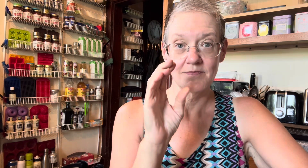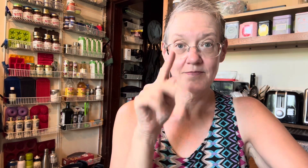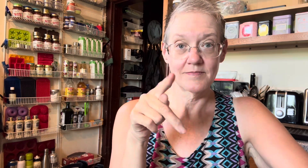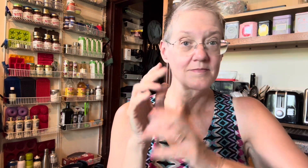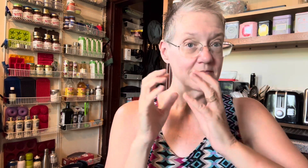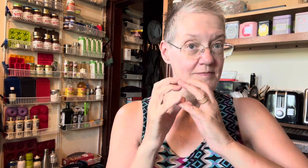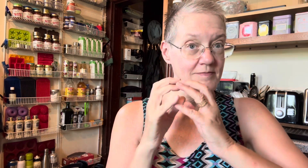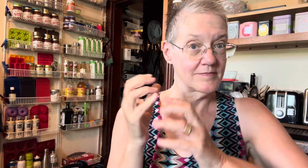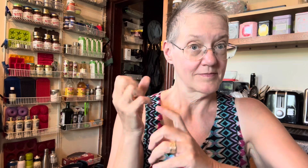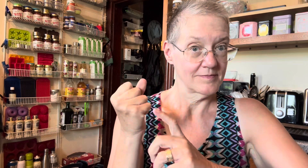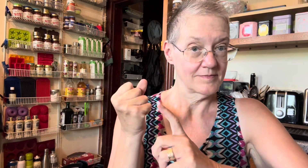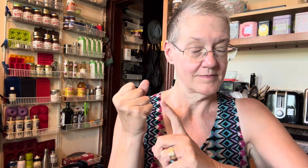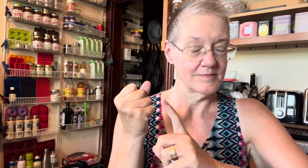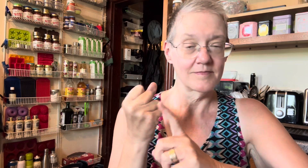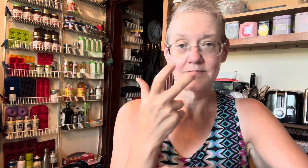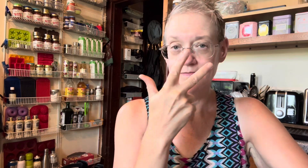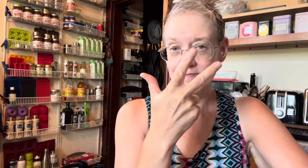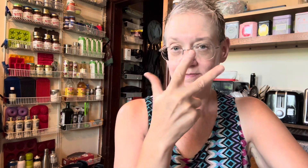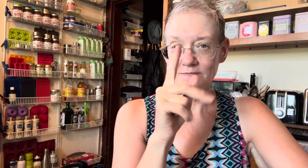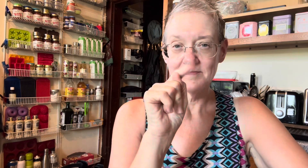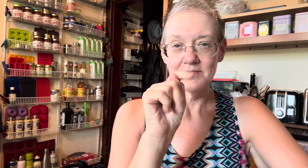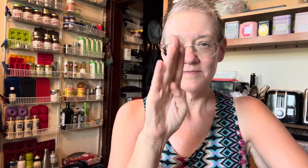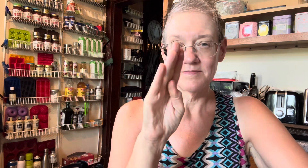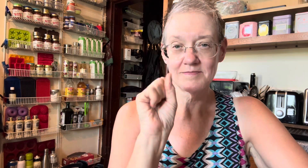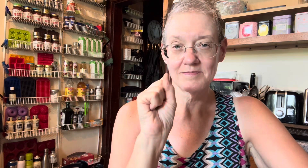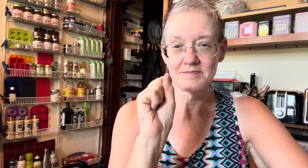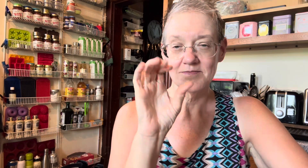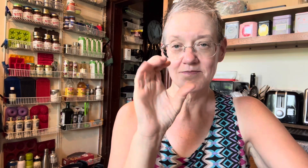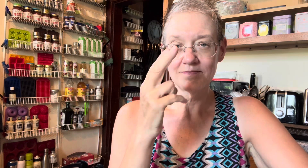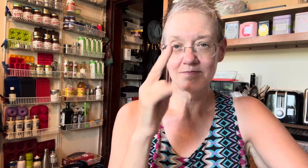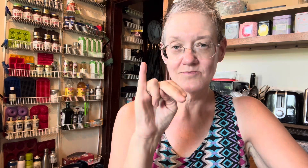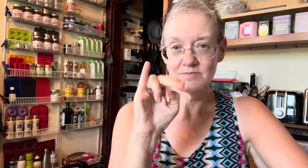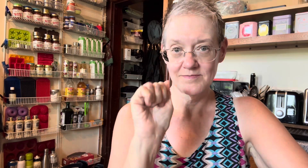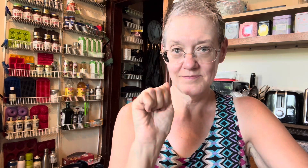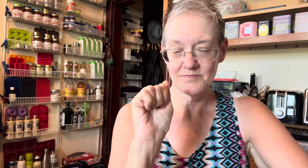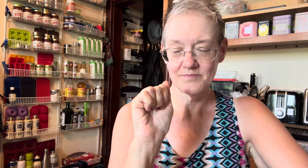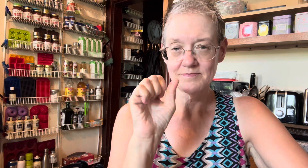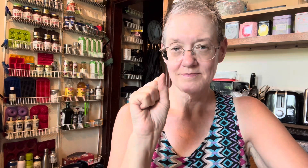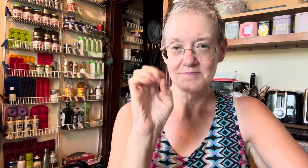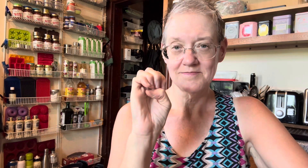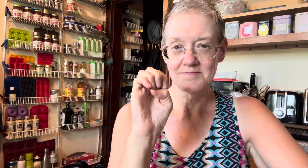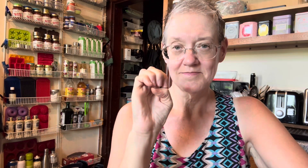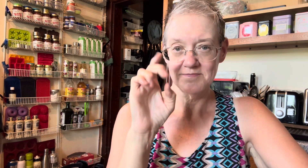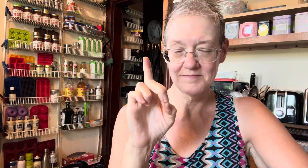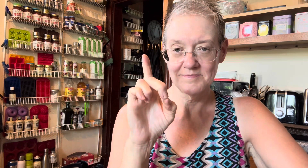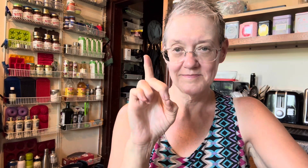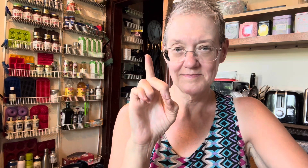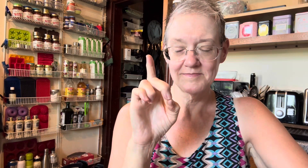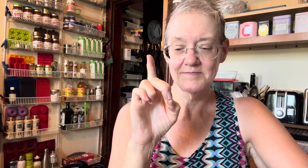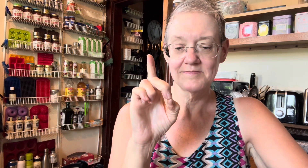It's half a cup of coconut milk mixed with 3 tablespoons of chia seeds,